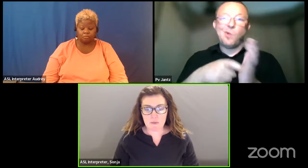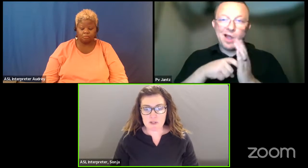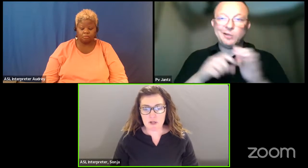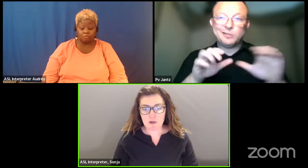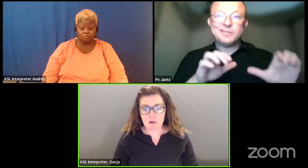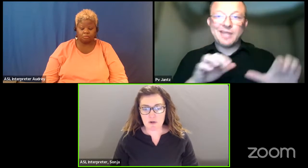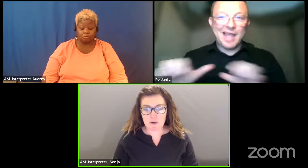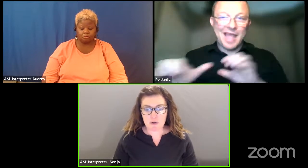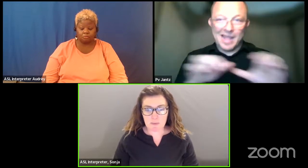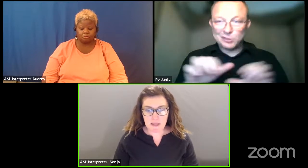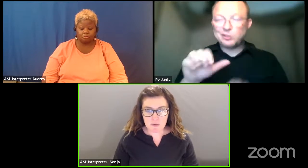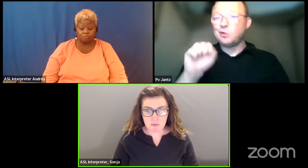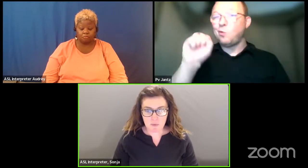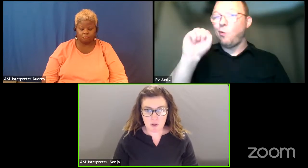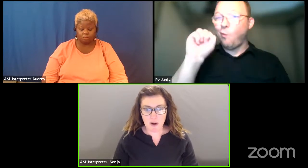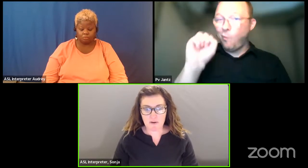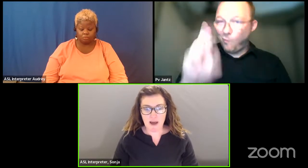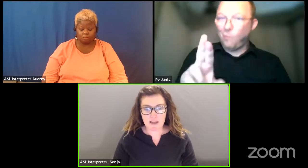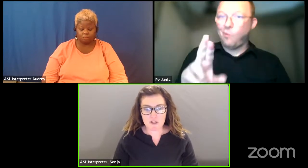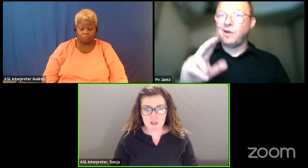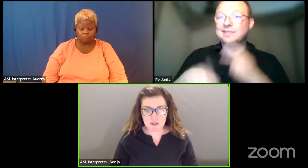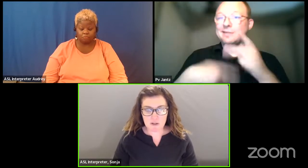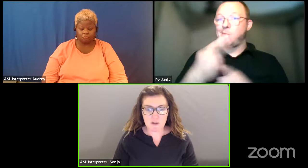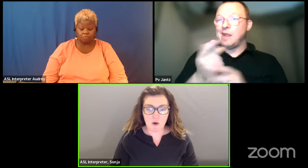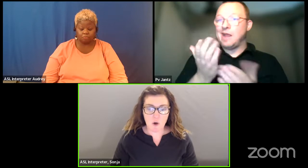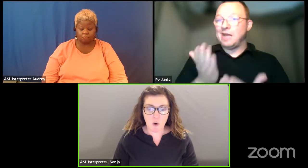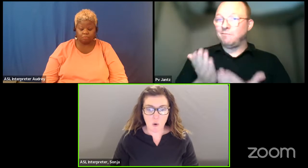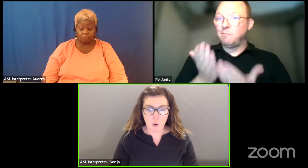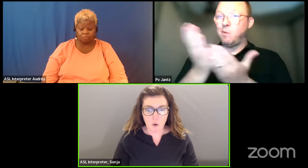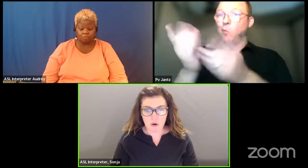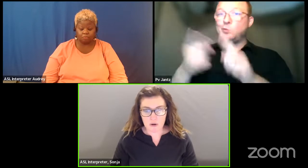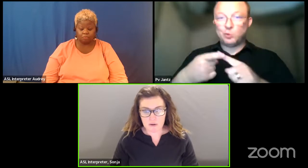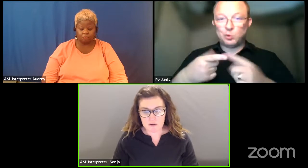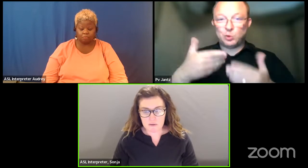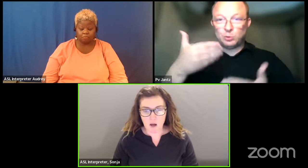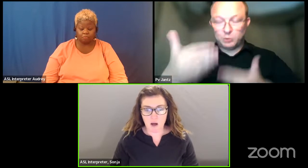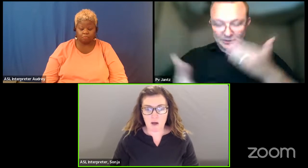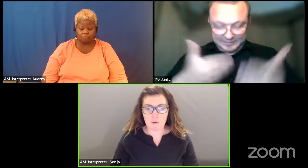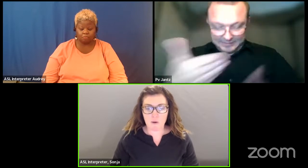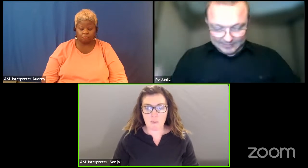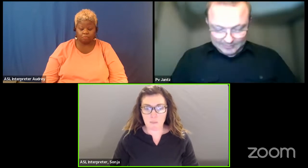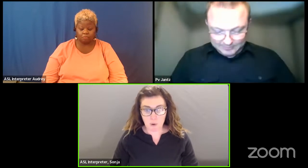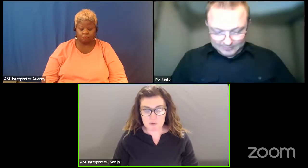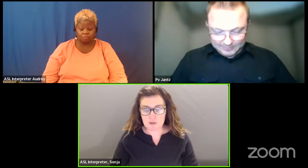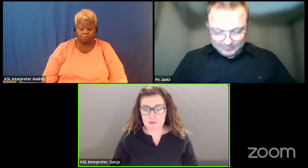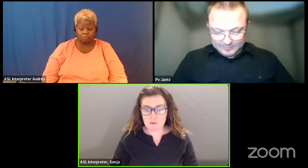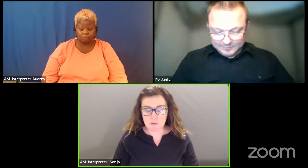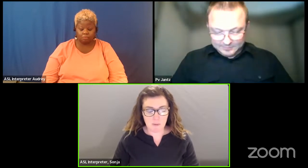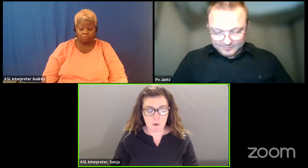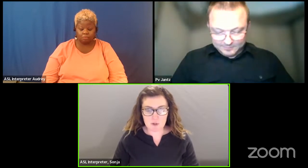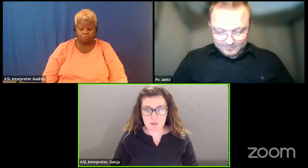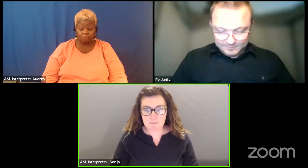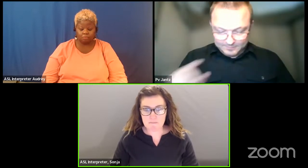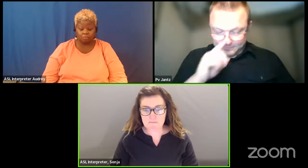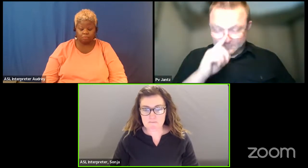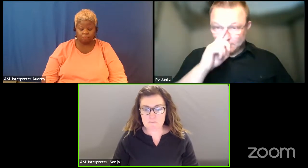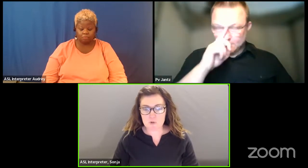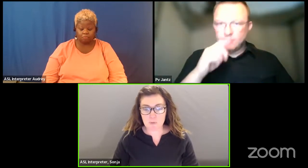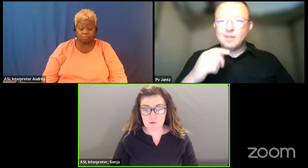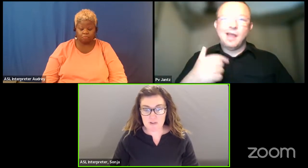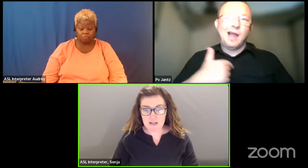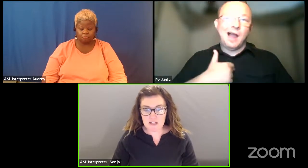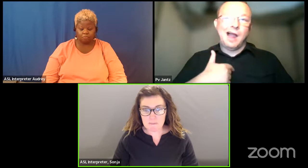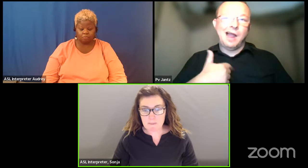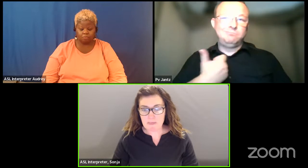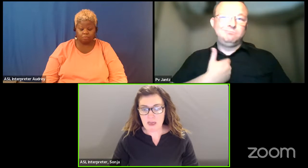And that particular complaint required action or a proposal, a motion